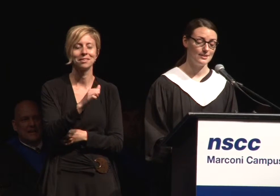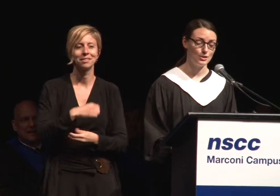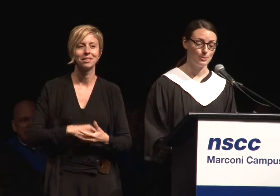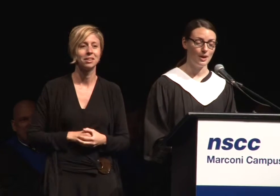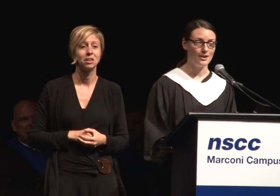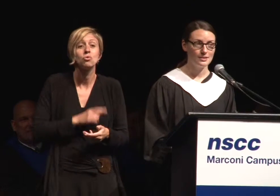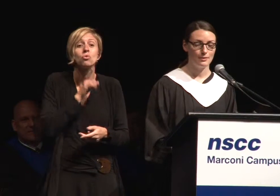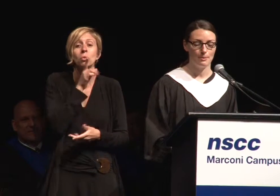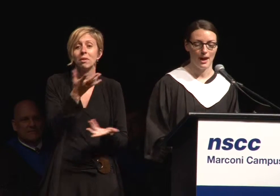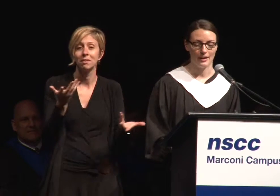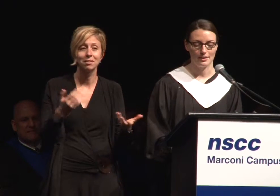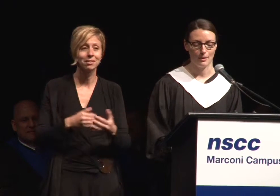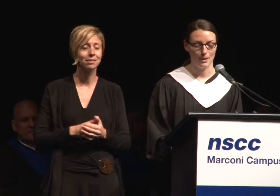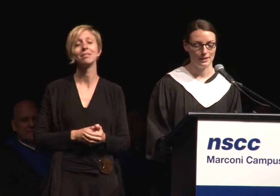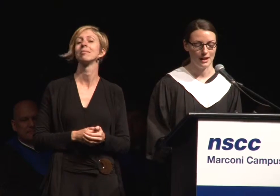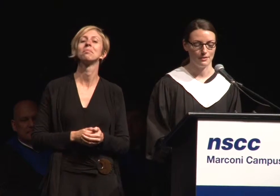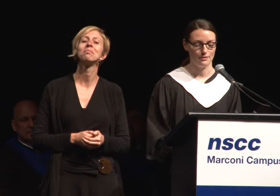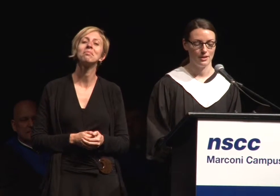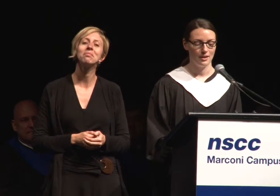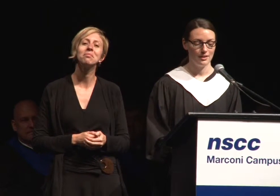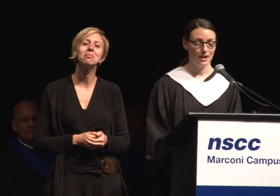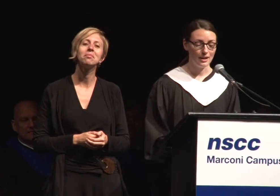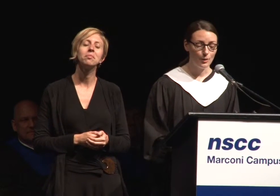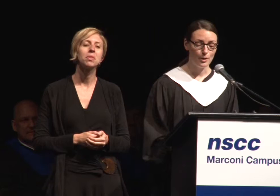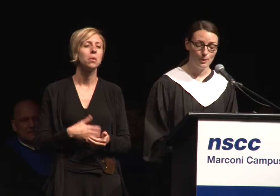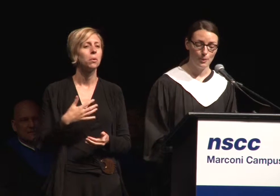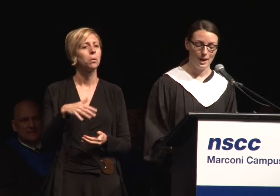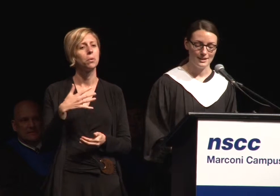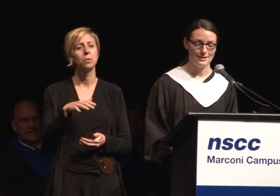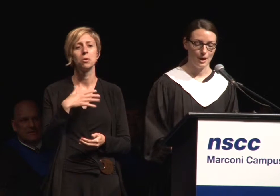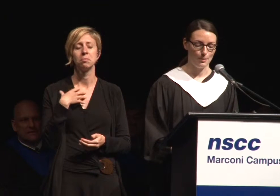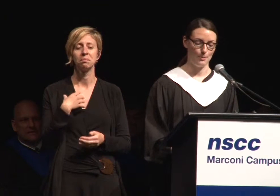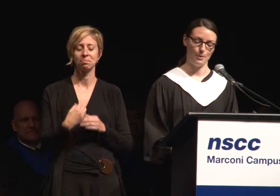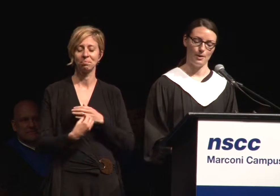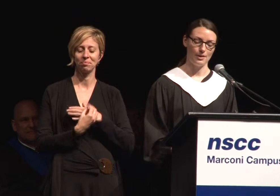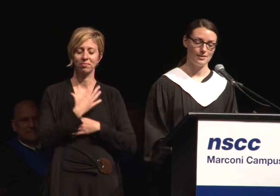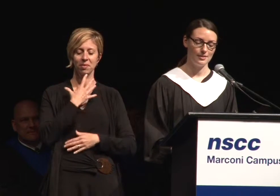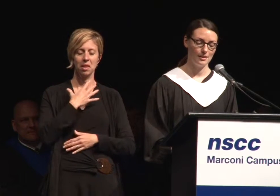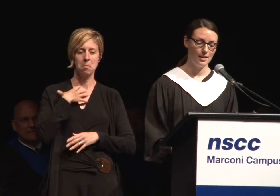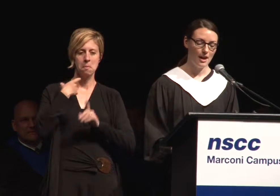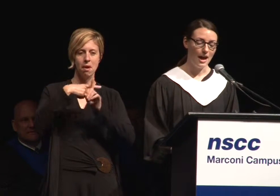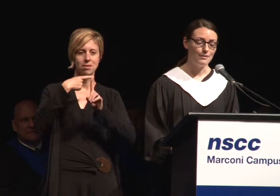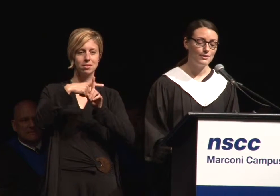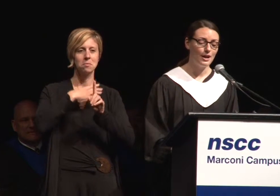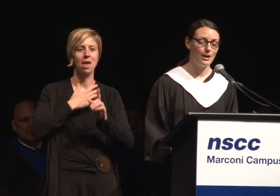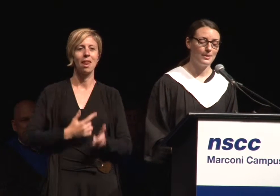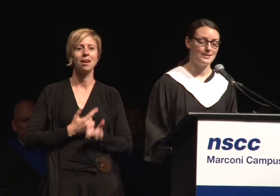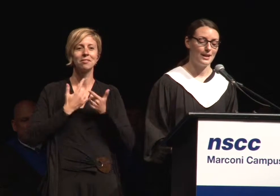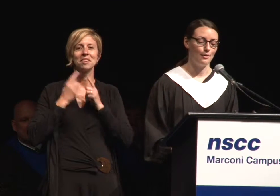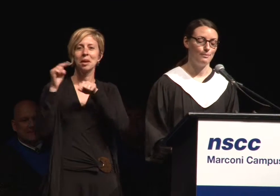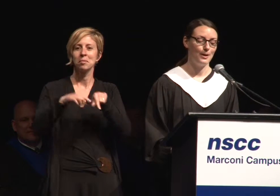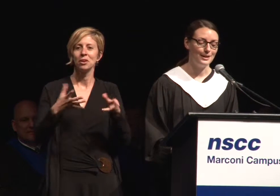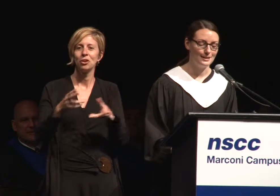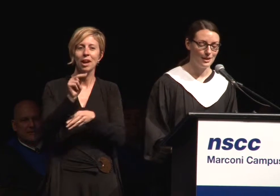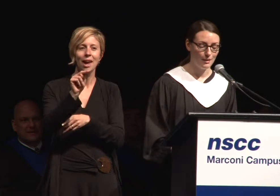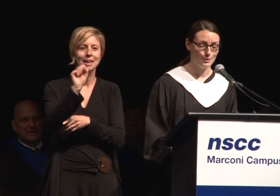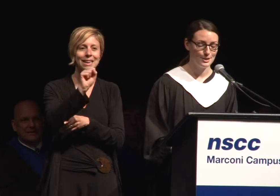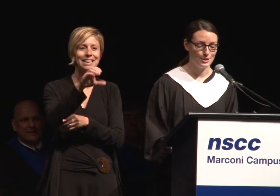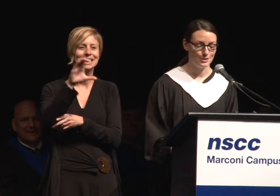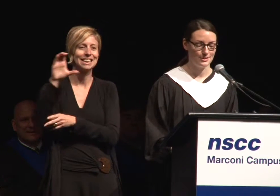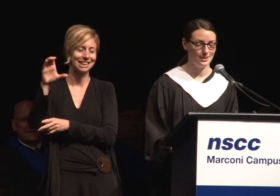had such a positive impact on my life that I go out of my way to tell people about it. I've even caught myself butting